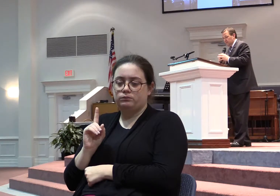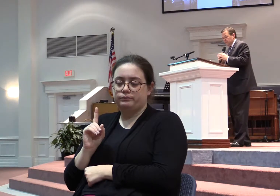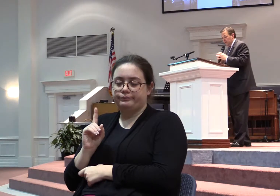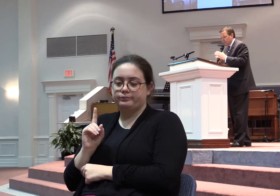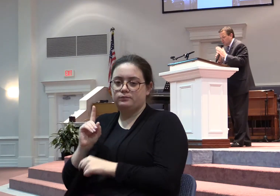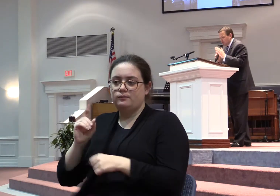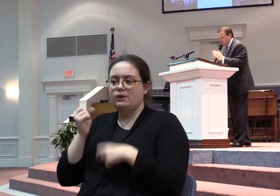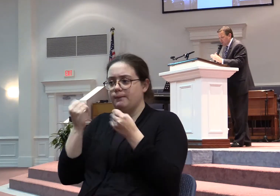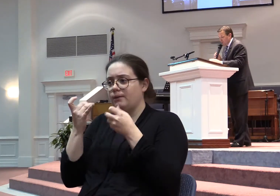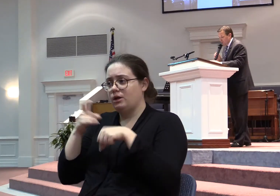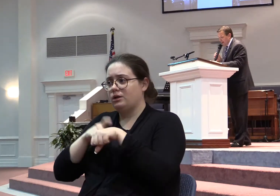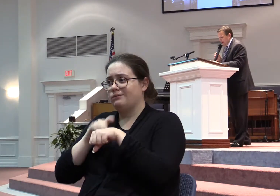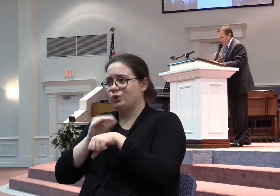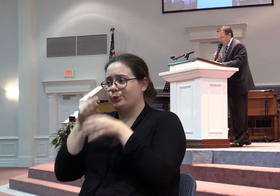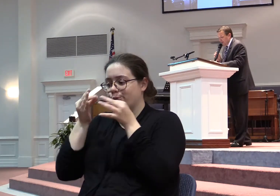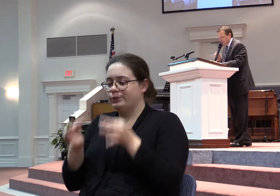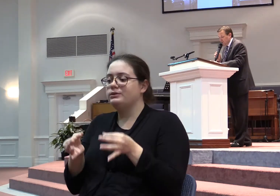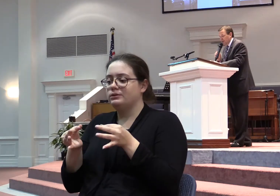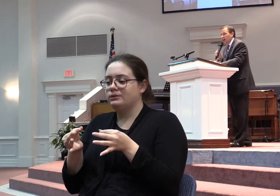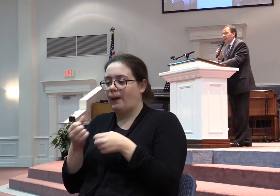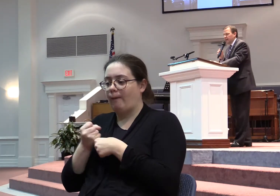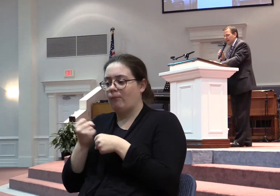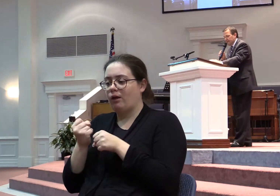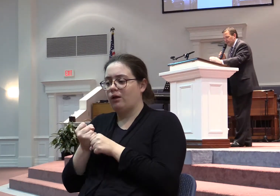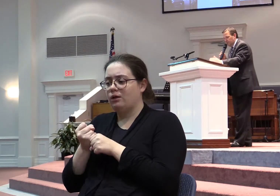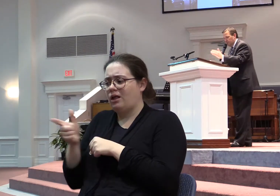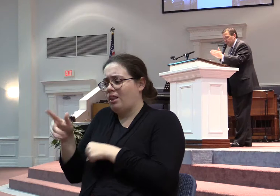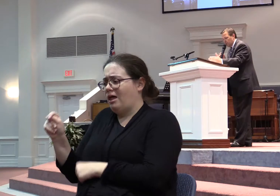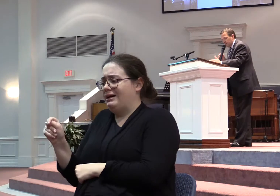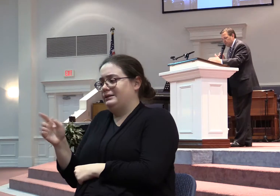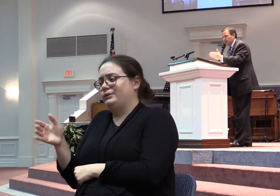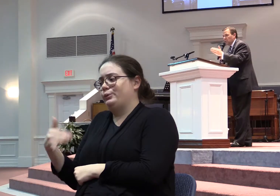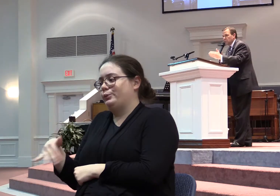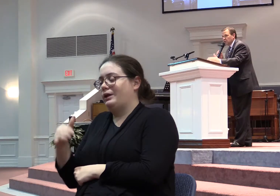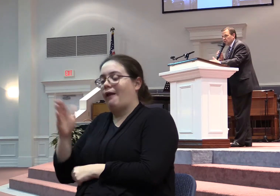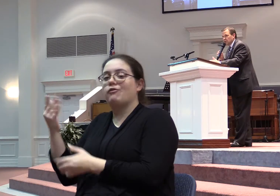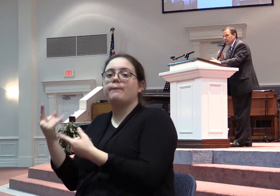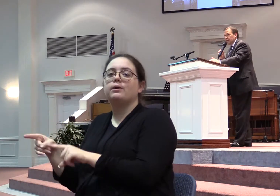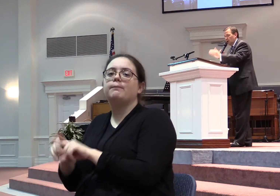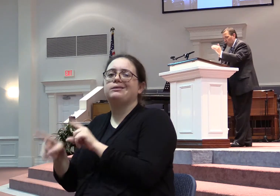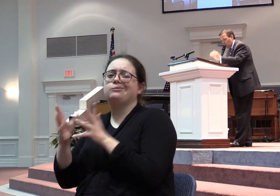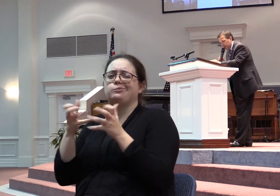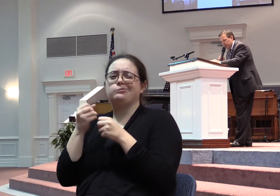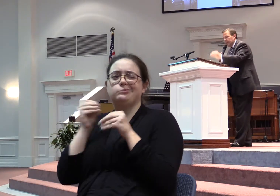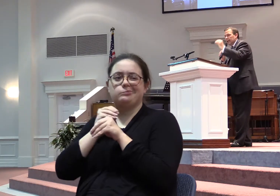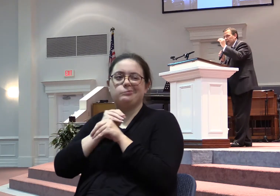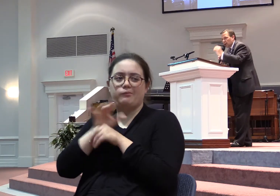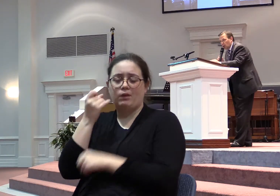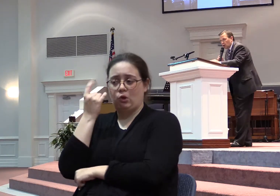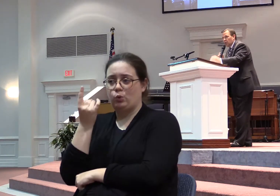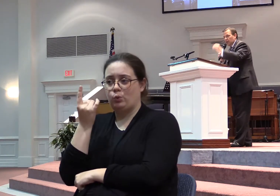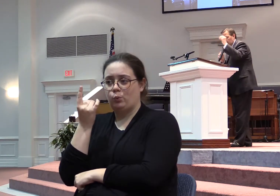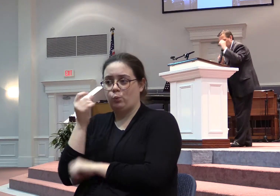And too many times those choices are made as if the history of Lot had never been written. But I want you to understand, we